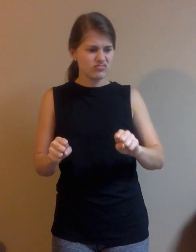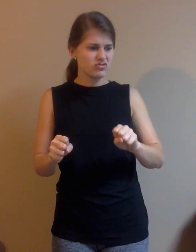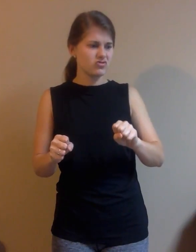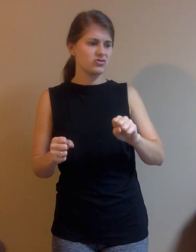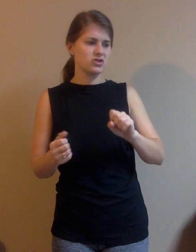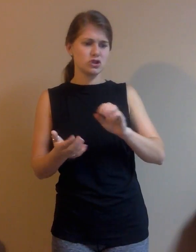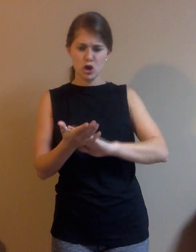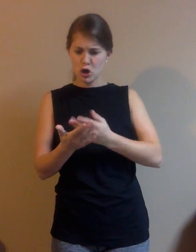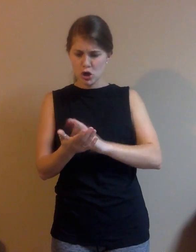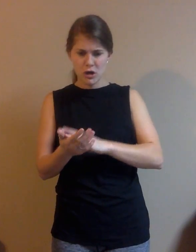Give me a break.